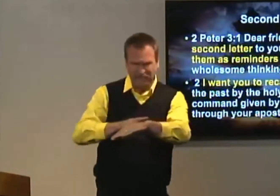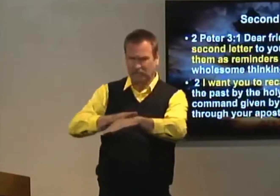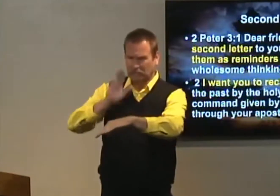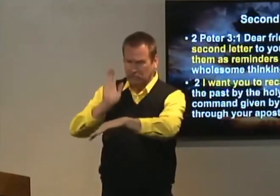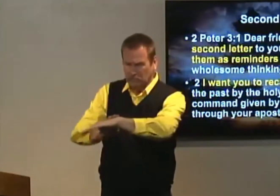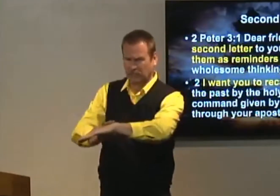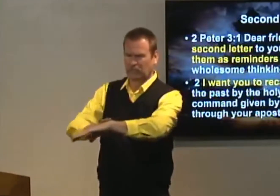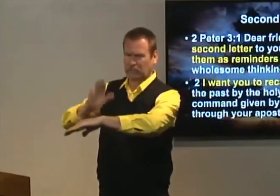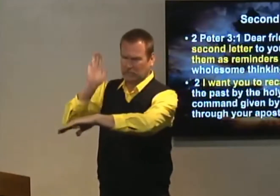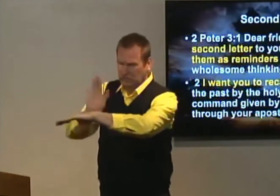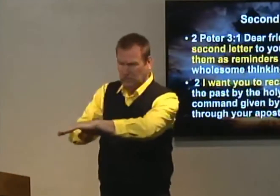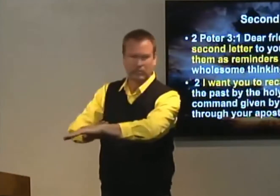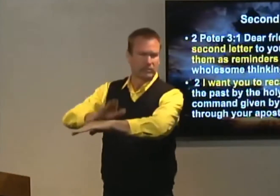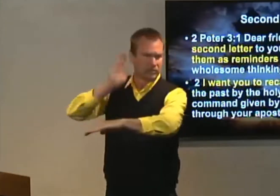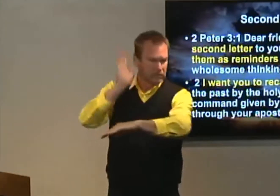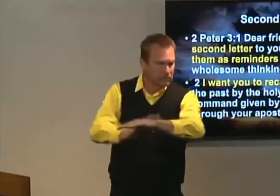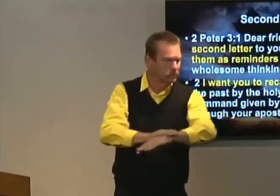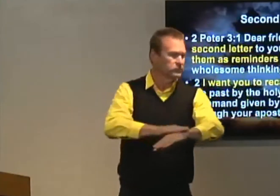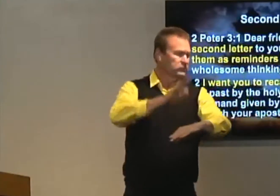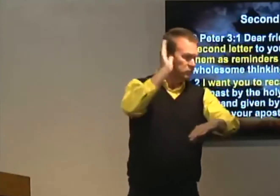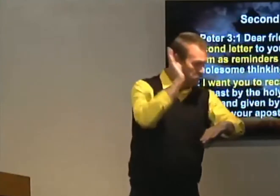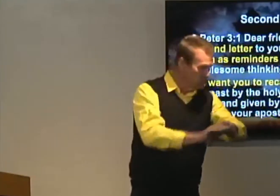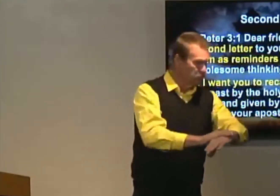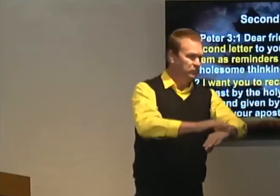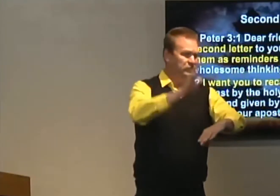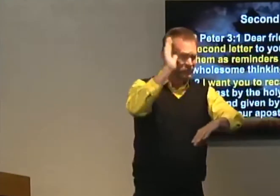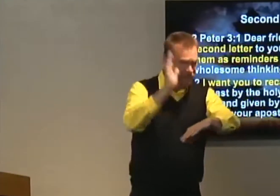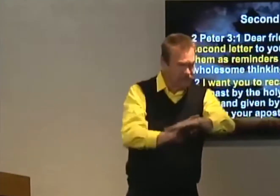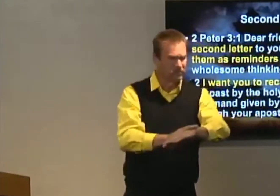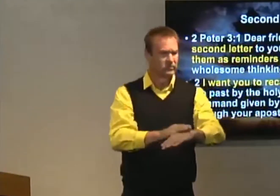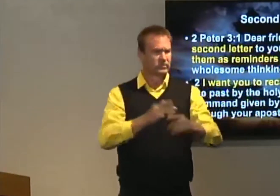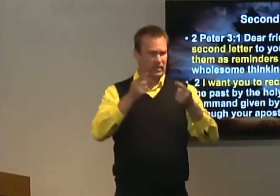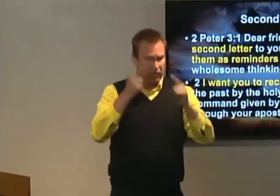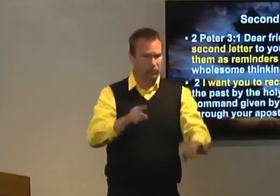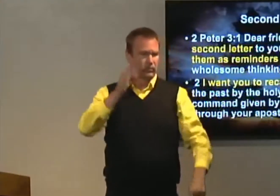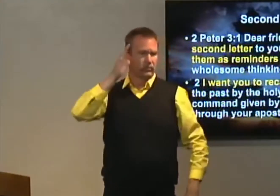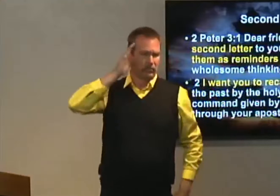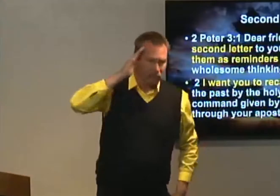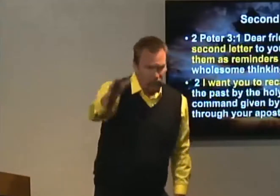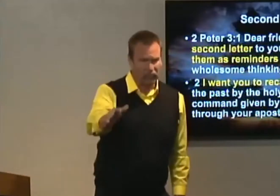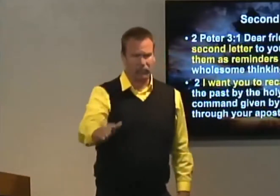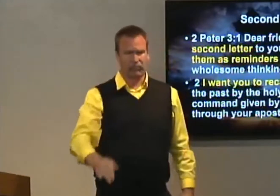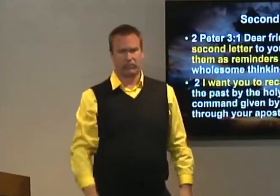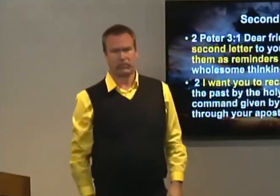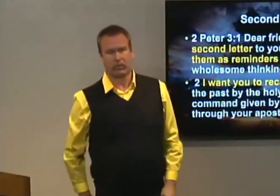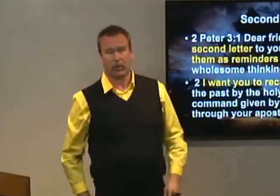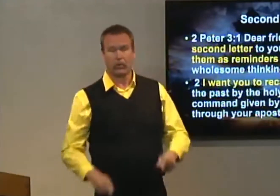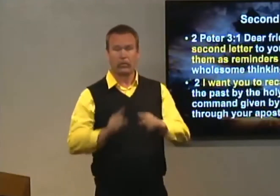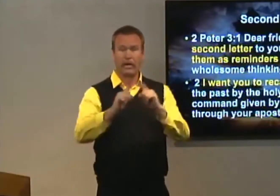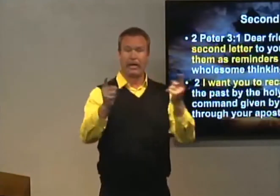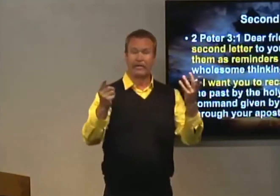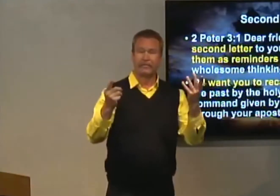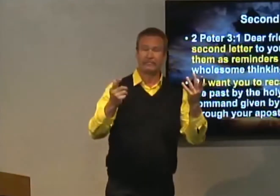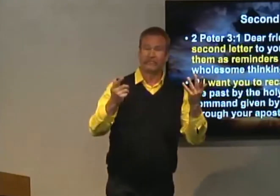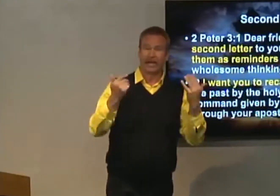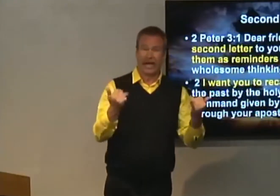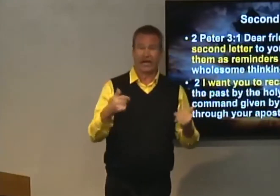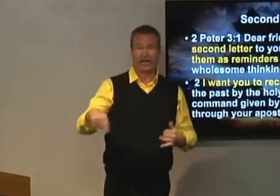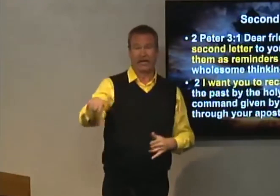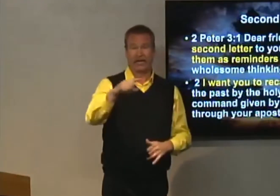And, you know, and giving the warnings to the people all along of what would happen in the future.